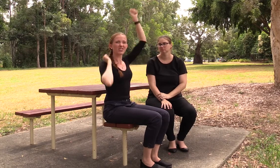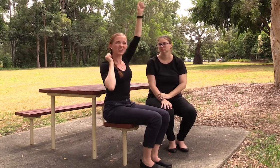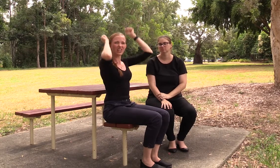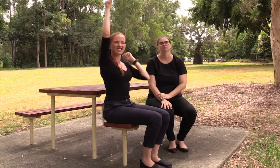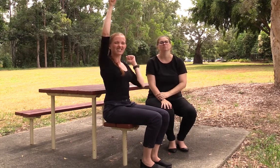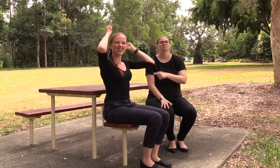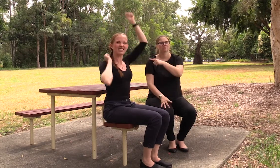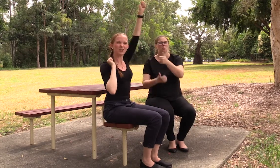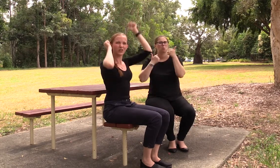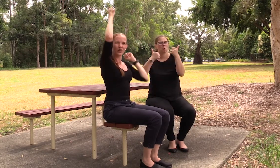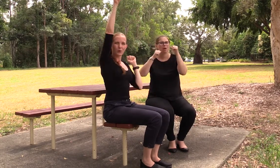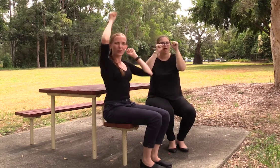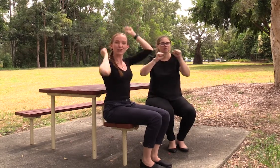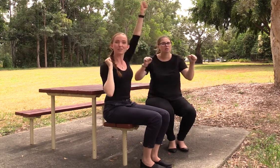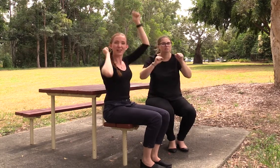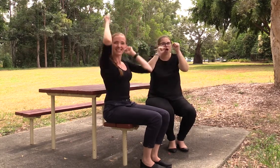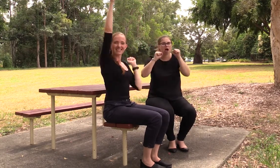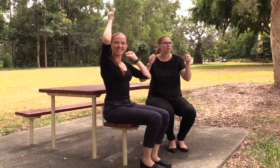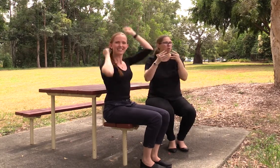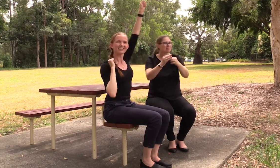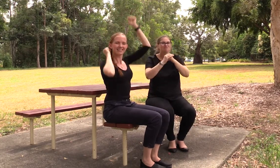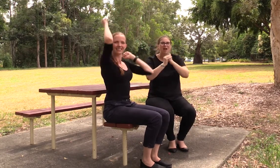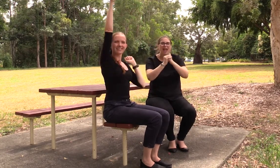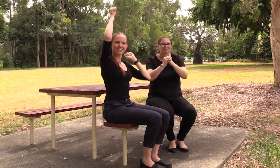This is a really good exercise to do with lots of friends.